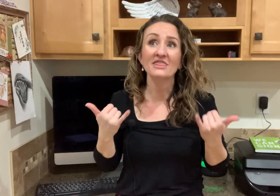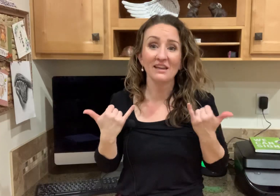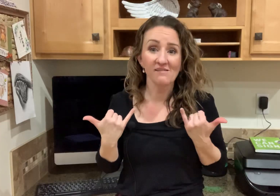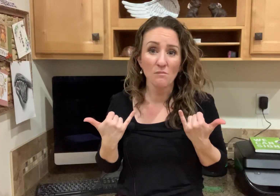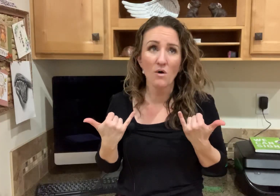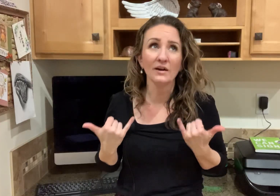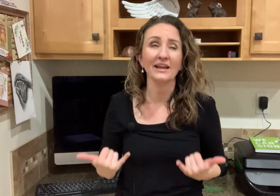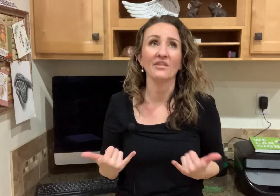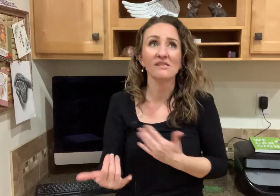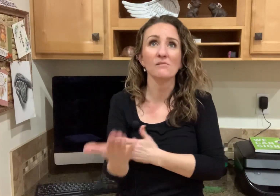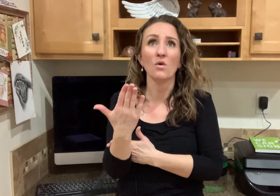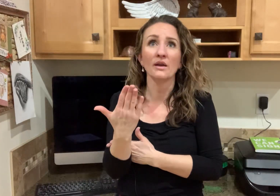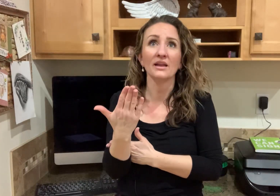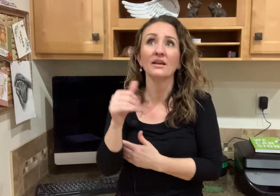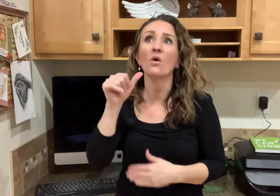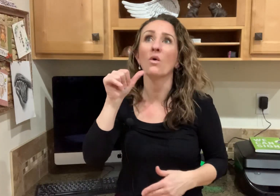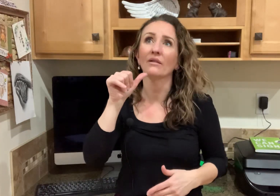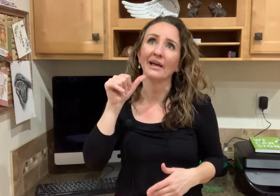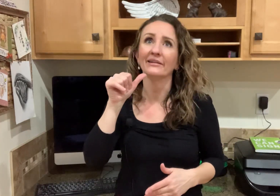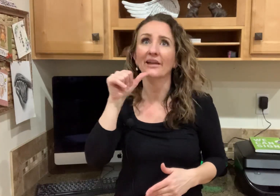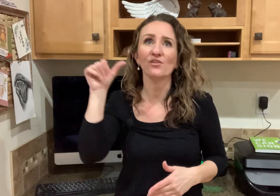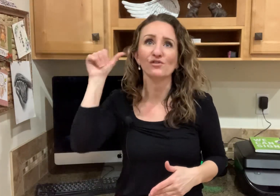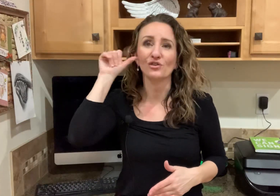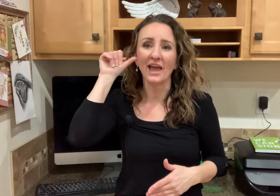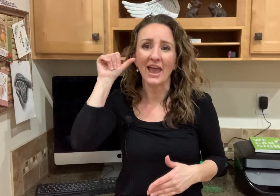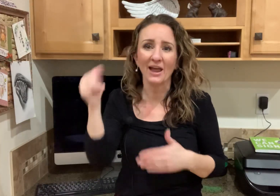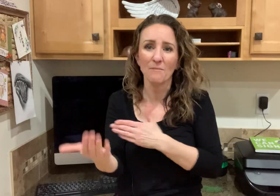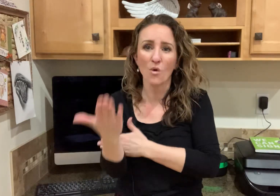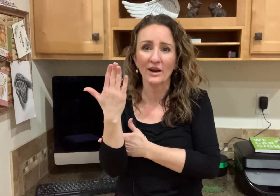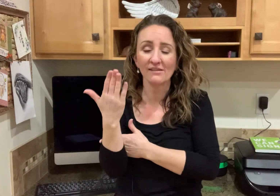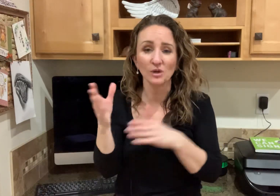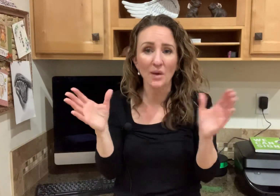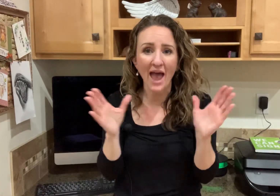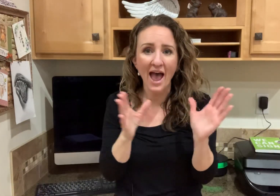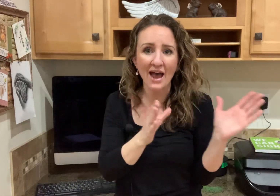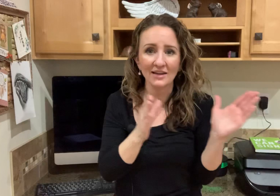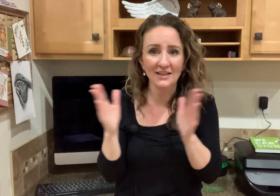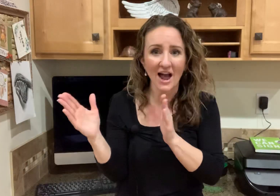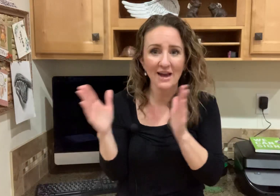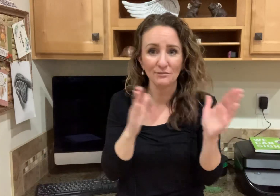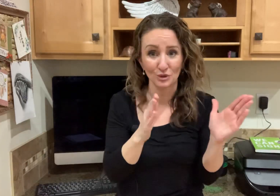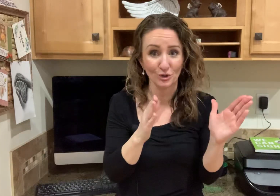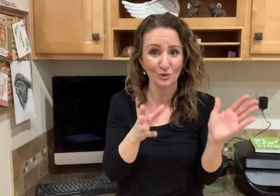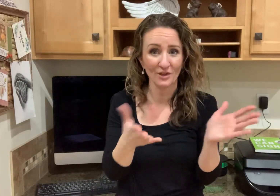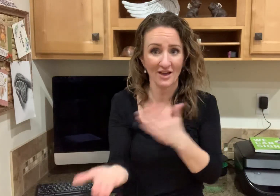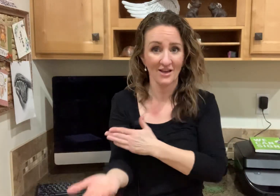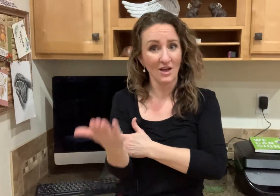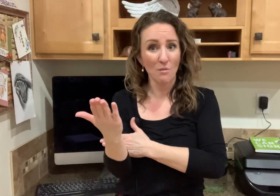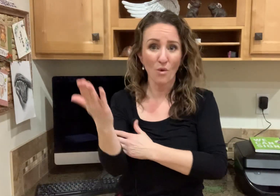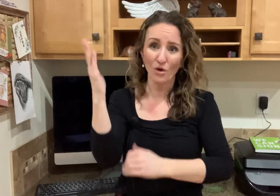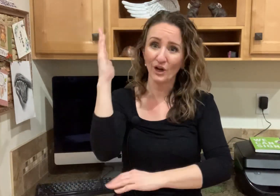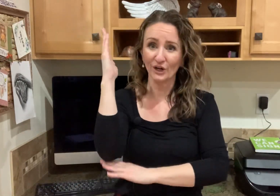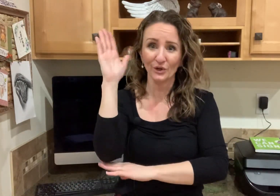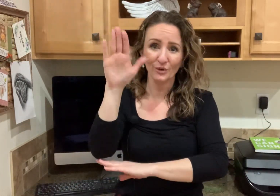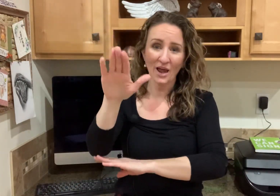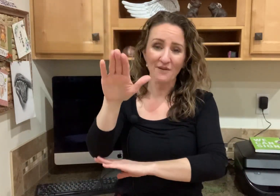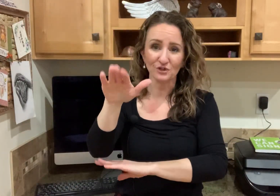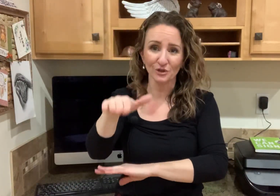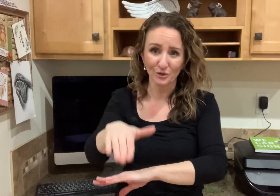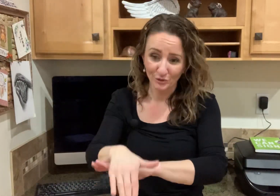This morning, or like yesterday morning. So you add a time to the morning, noon, afternoon,